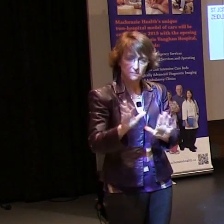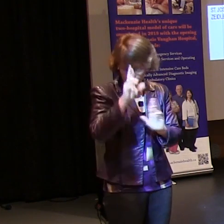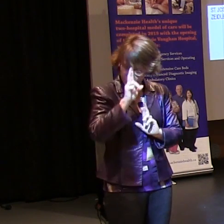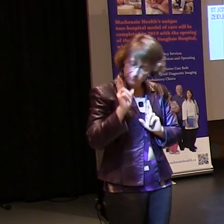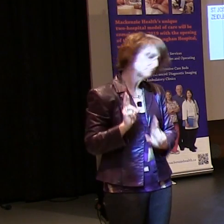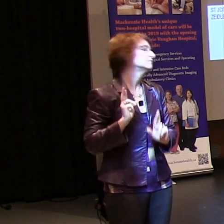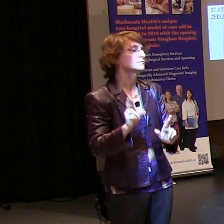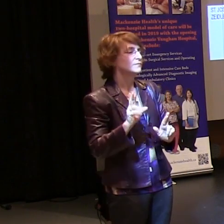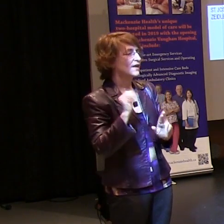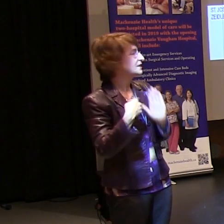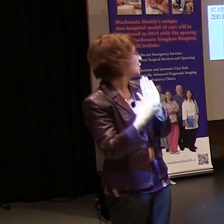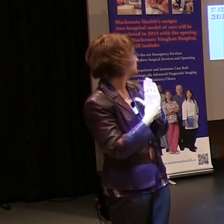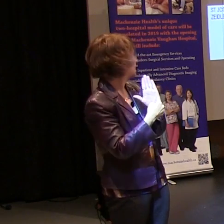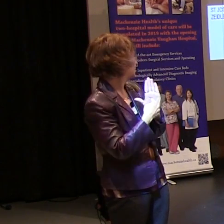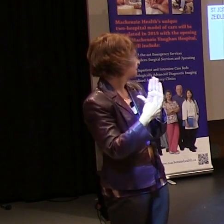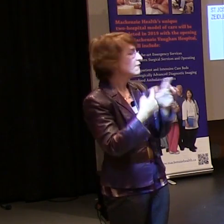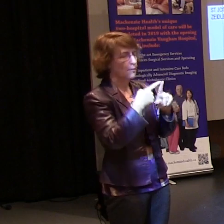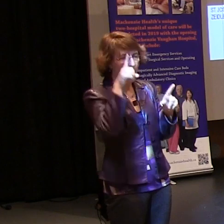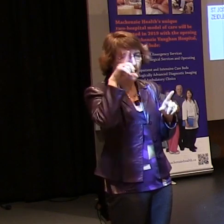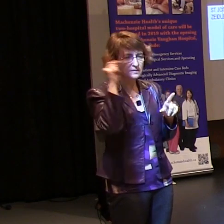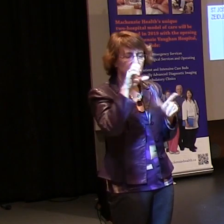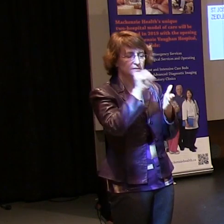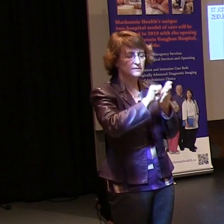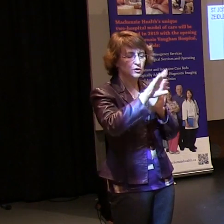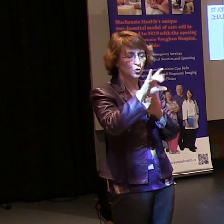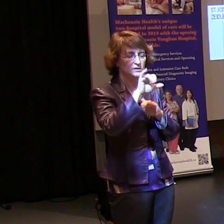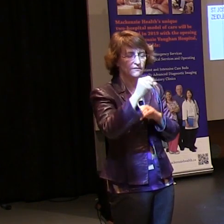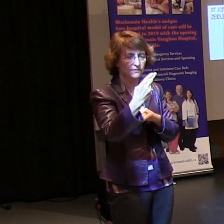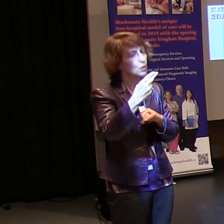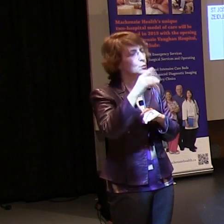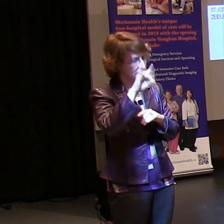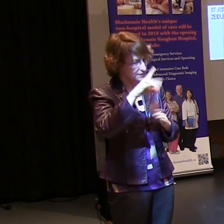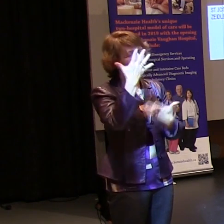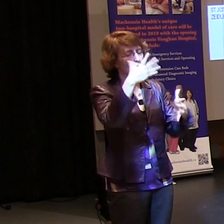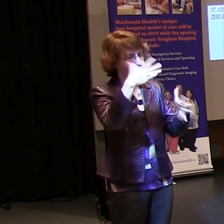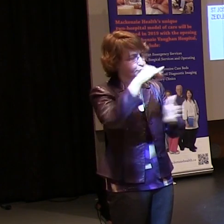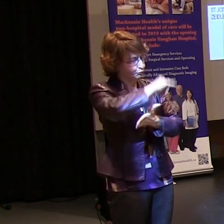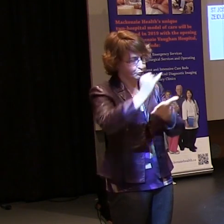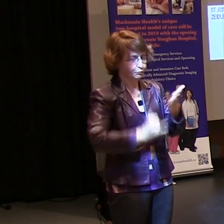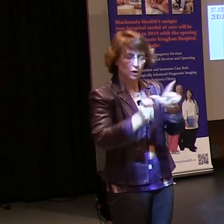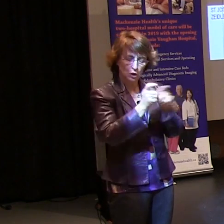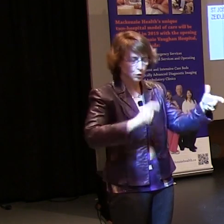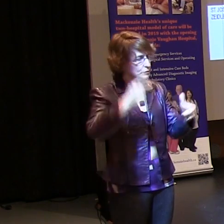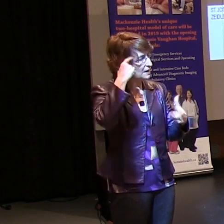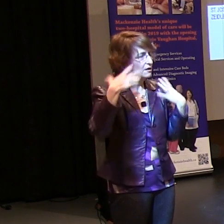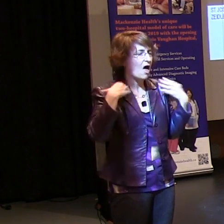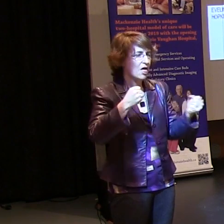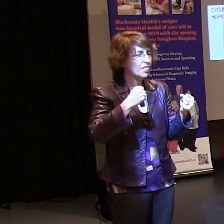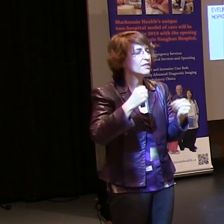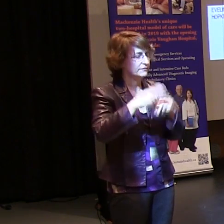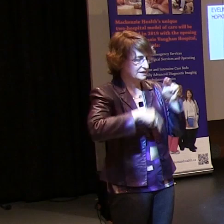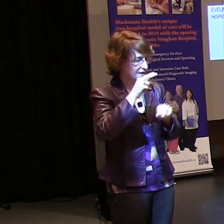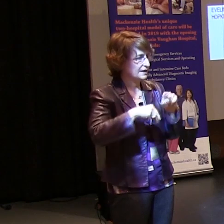our example from St. Joe's in Hamilton. We're designing a huge mental health facility. How's the human being sense coming